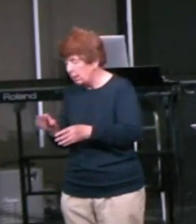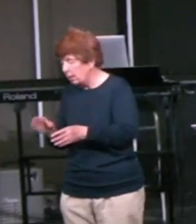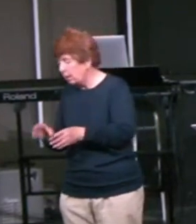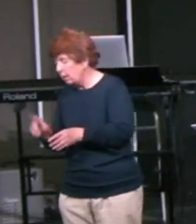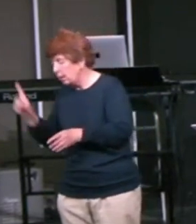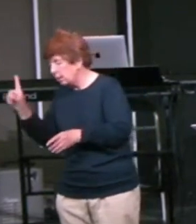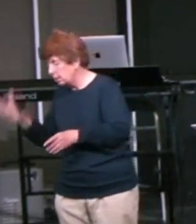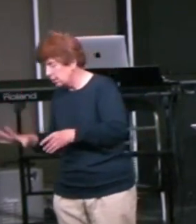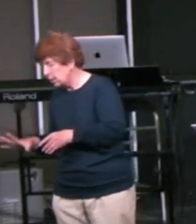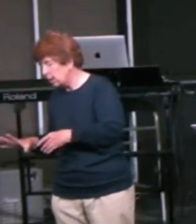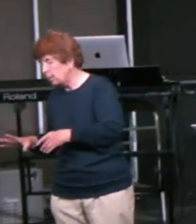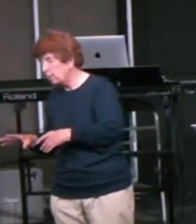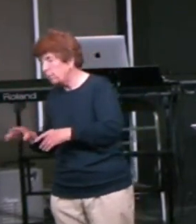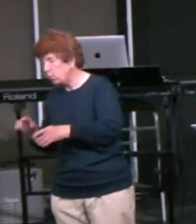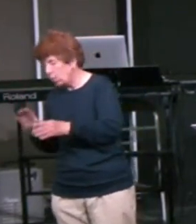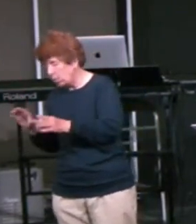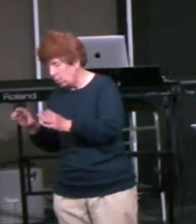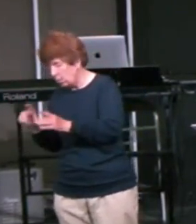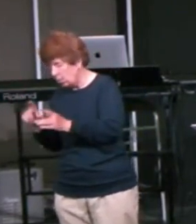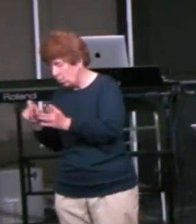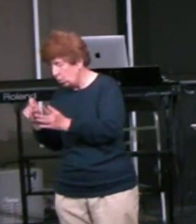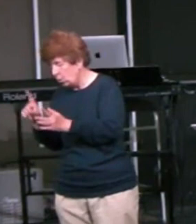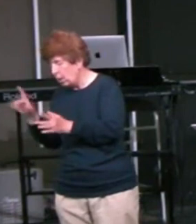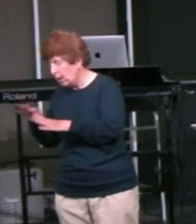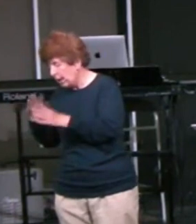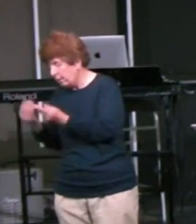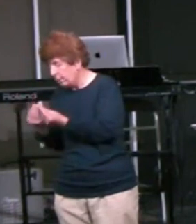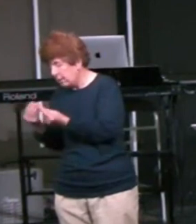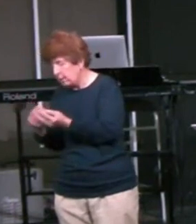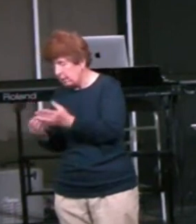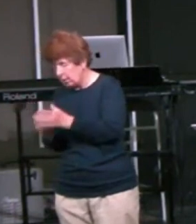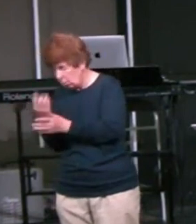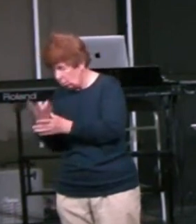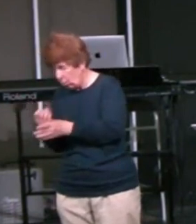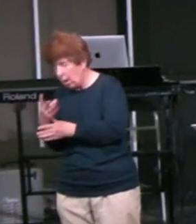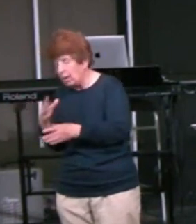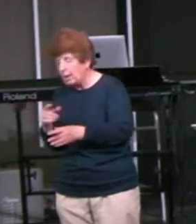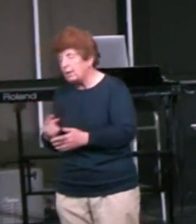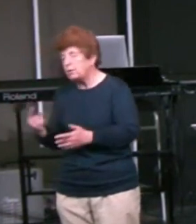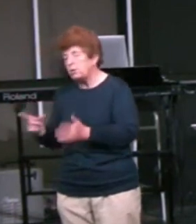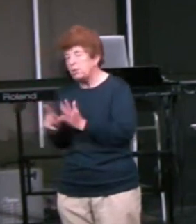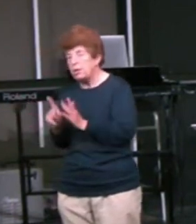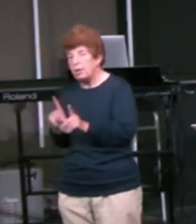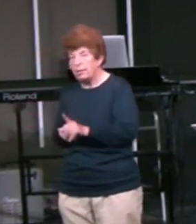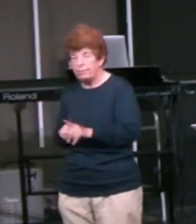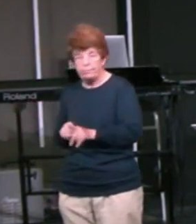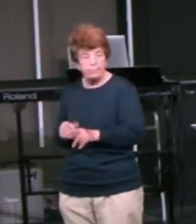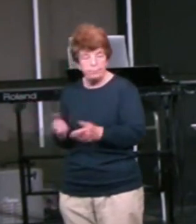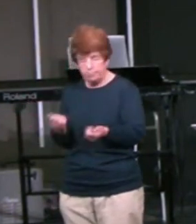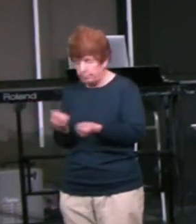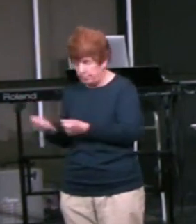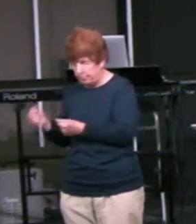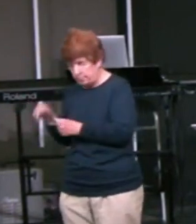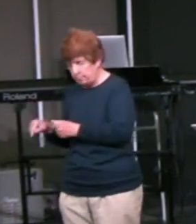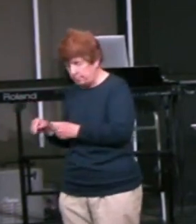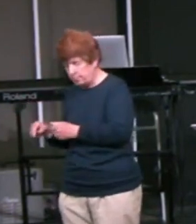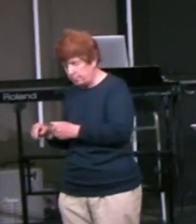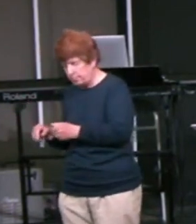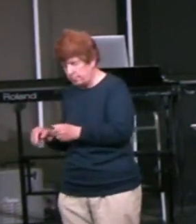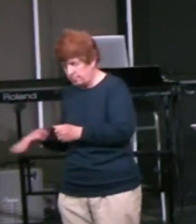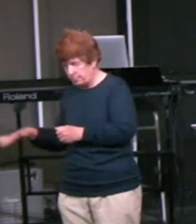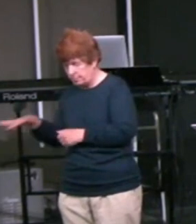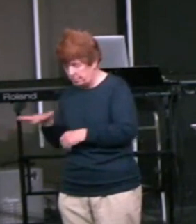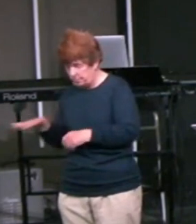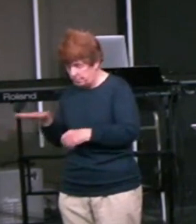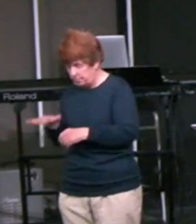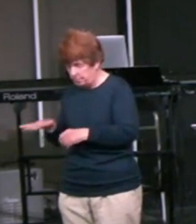tithe of your crops, one-tenth of all the crops you harvest each year. Bring this tithe to the